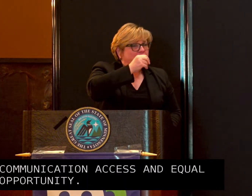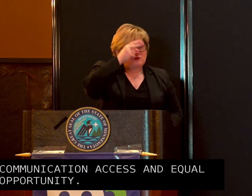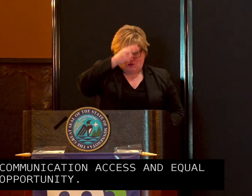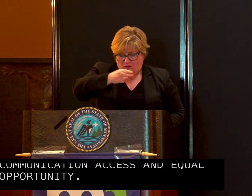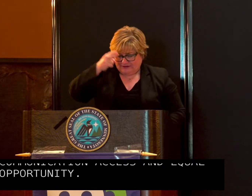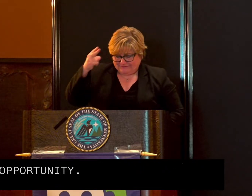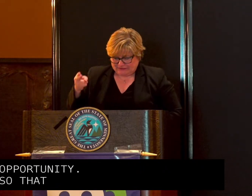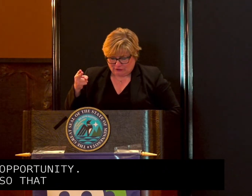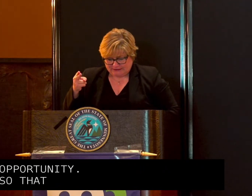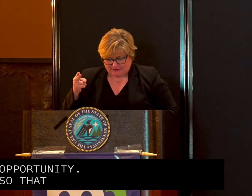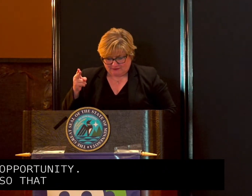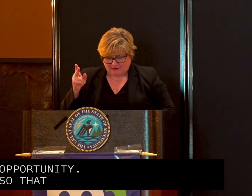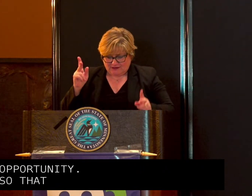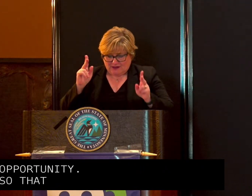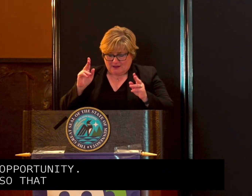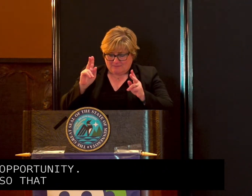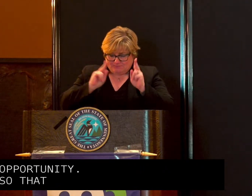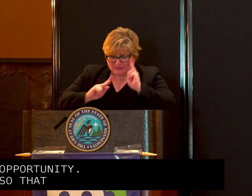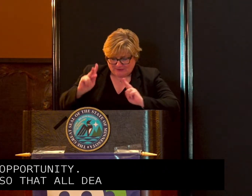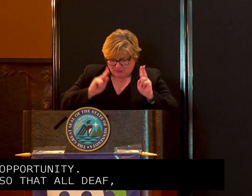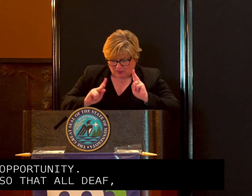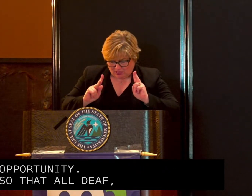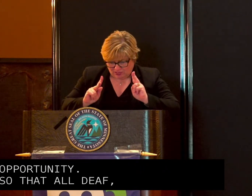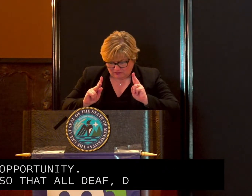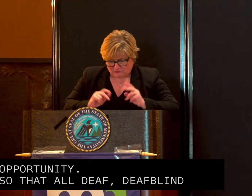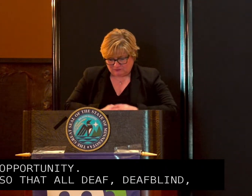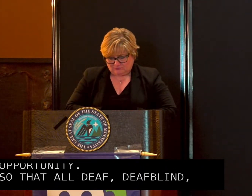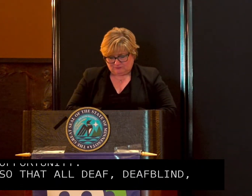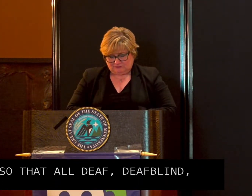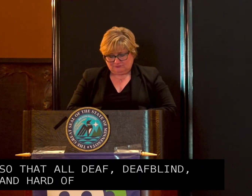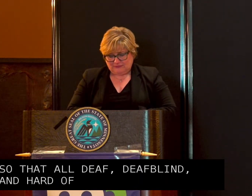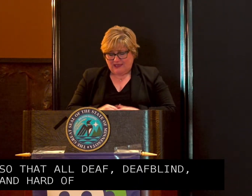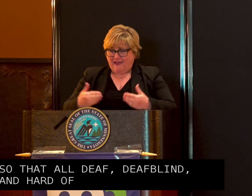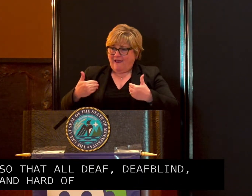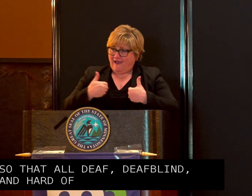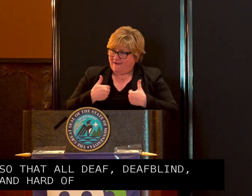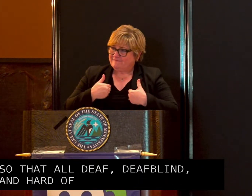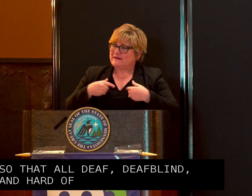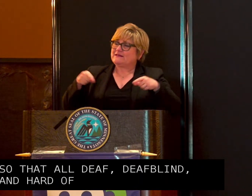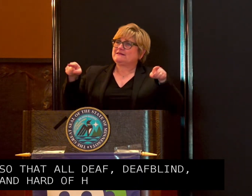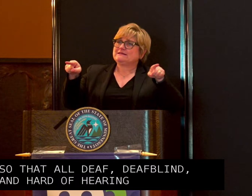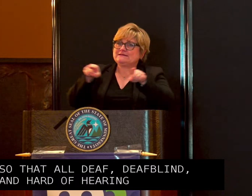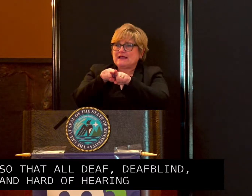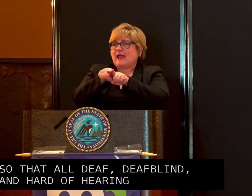deaf, deafblind, and hard of hearing Minnesotans